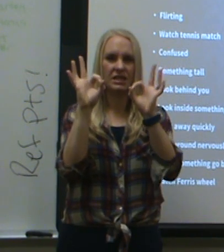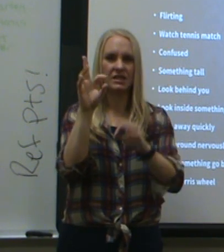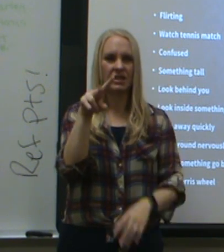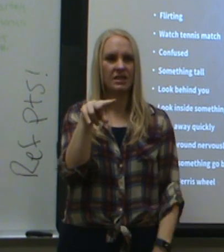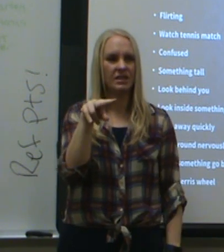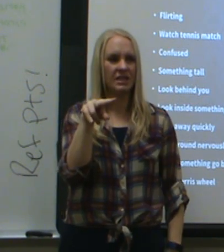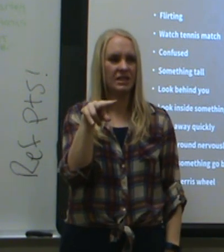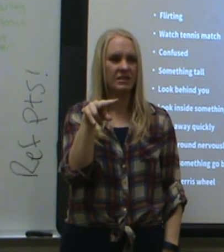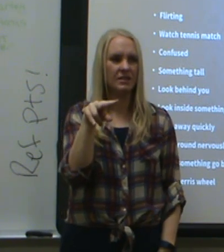these.